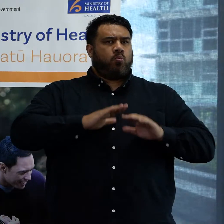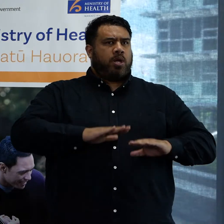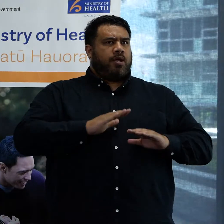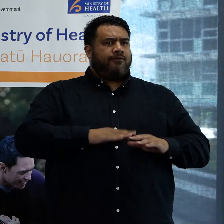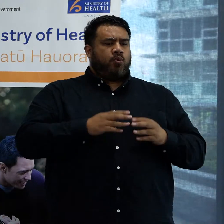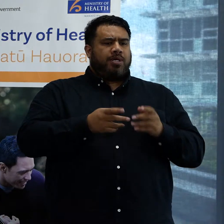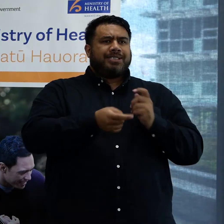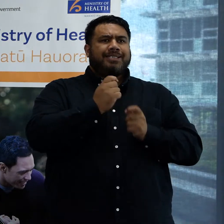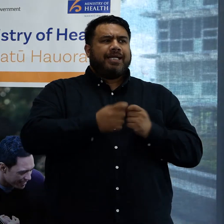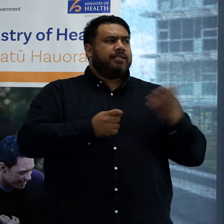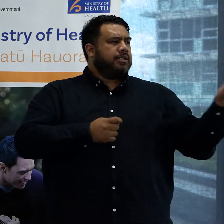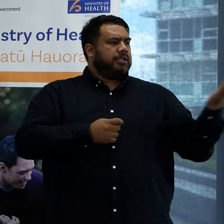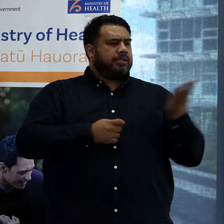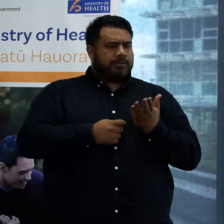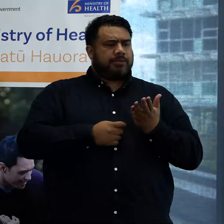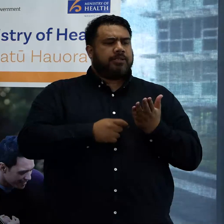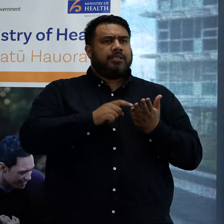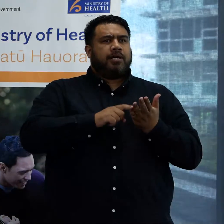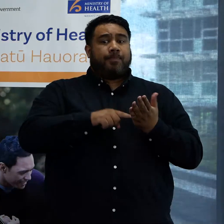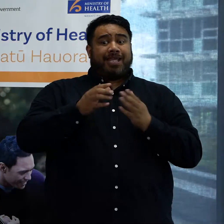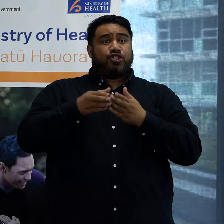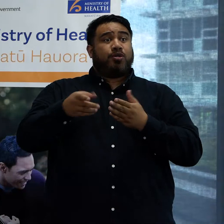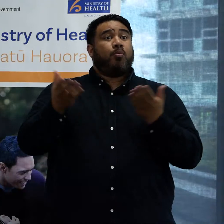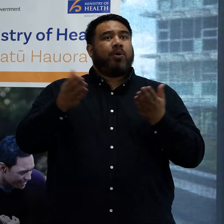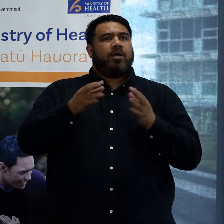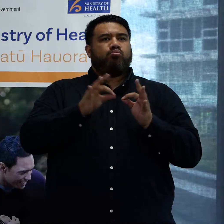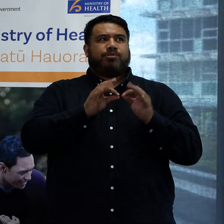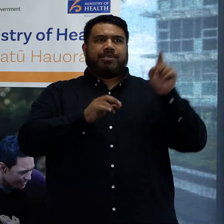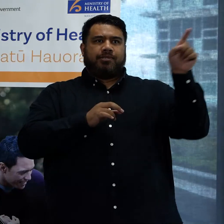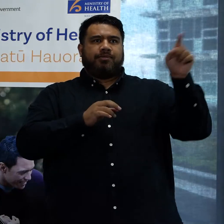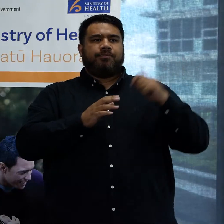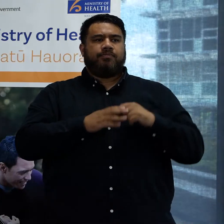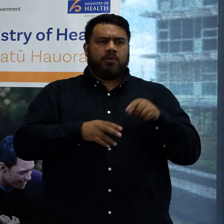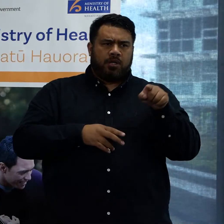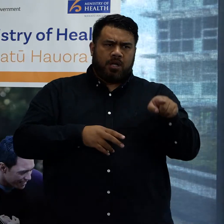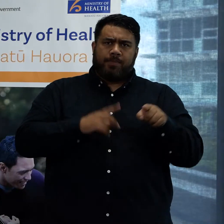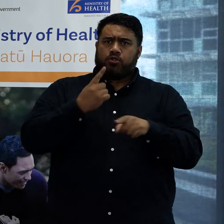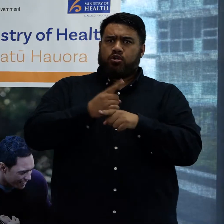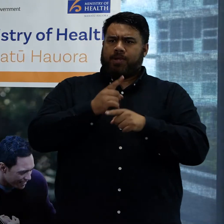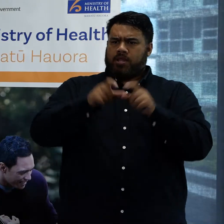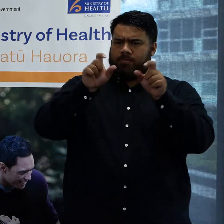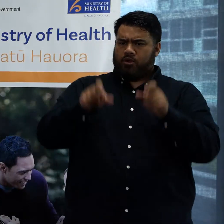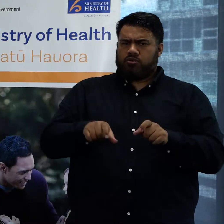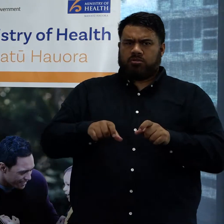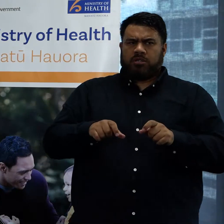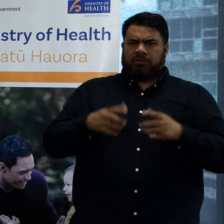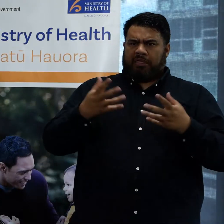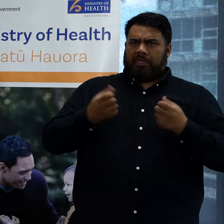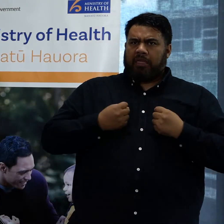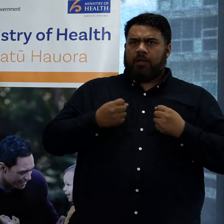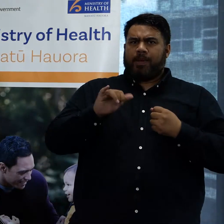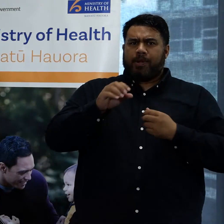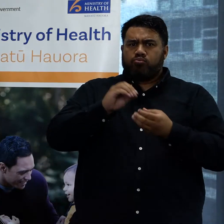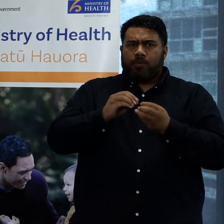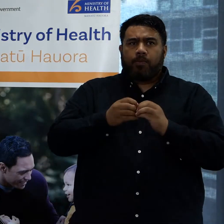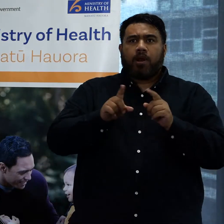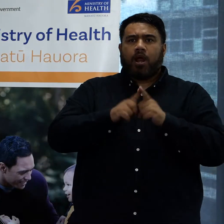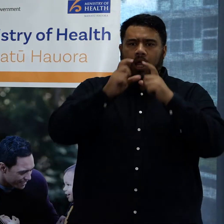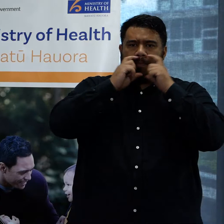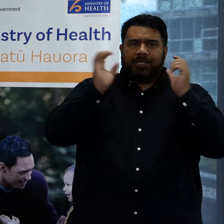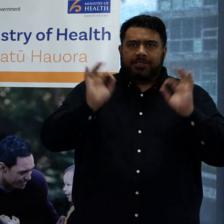from that ship, which is currently in Brisbane. But are there any obvious holes of how they may have become infected, PPE use or anything?